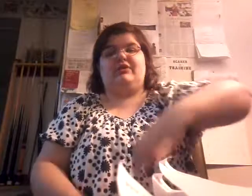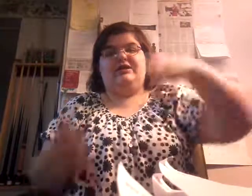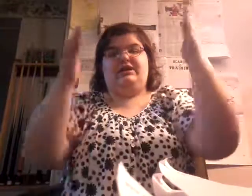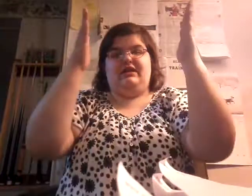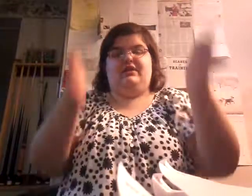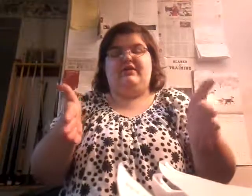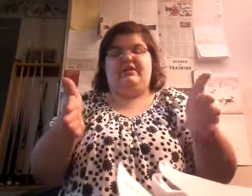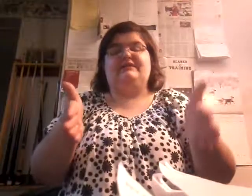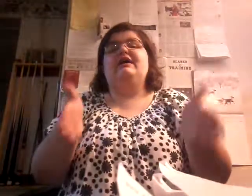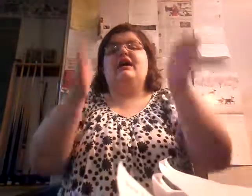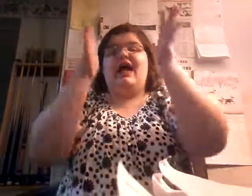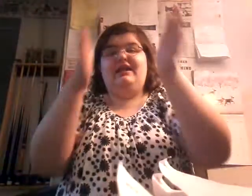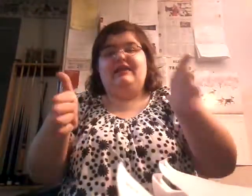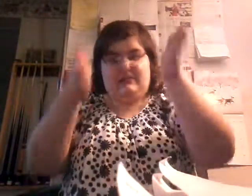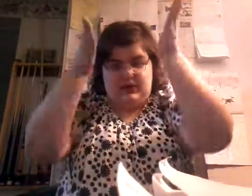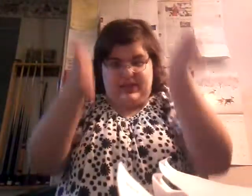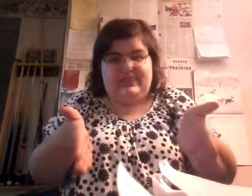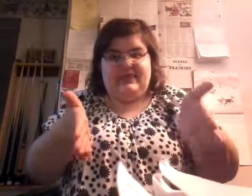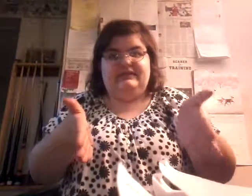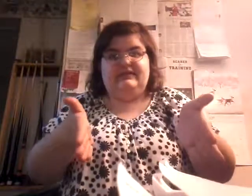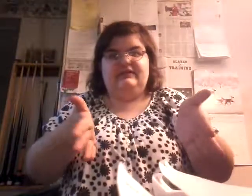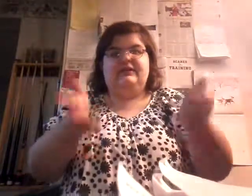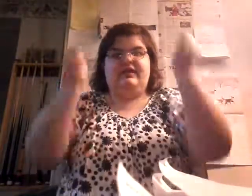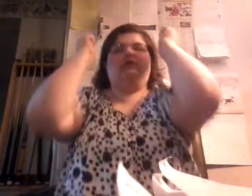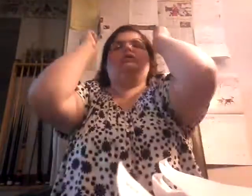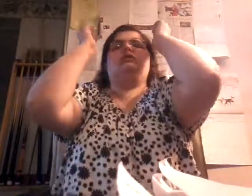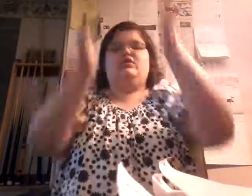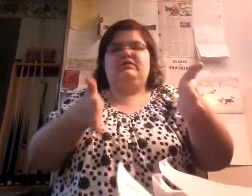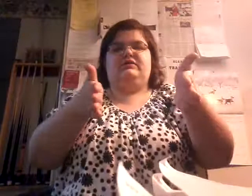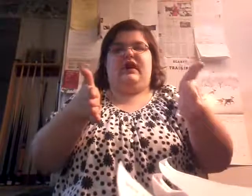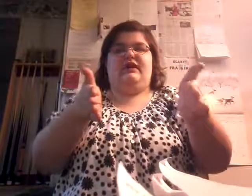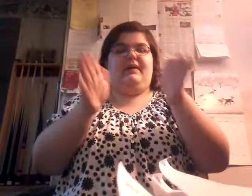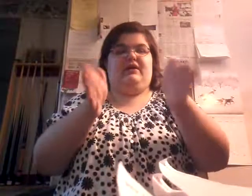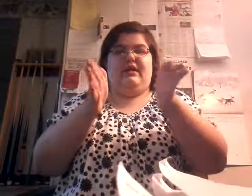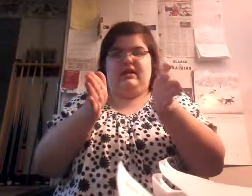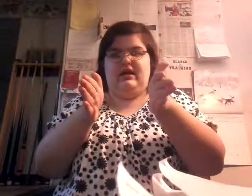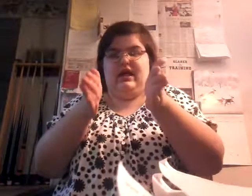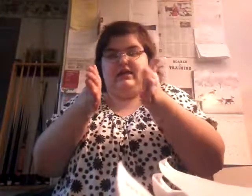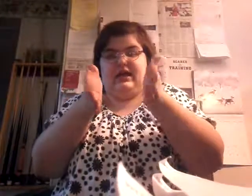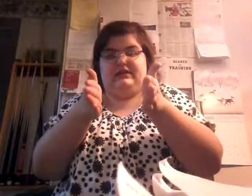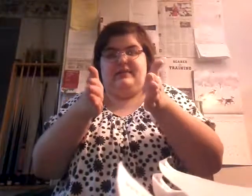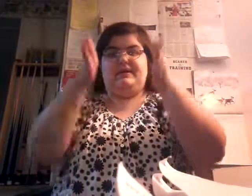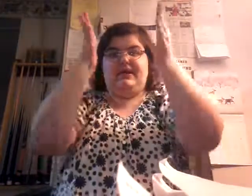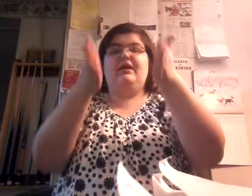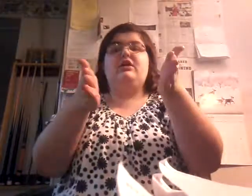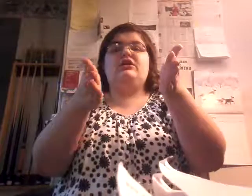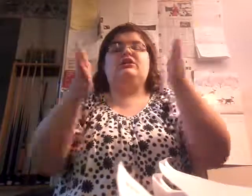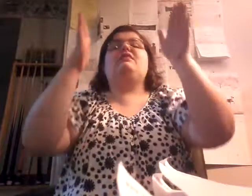stranger, and then you go like this. Anytime you go like this, setting a parallel, your hands parallel, usually